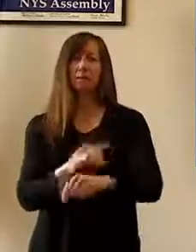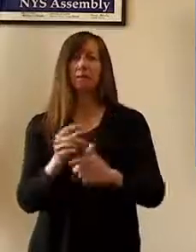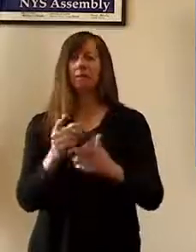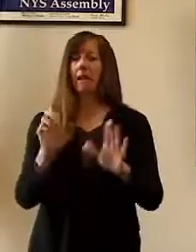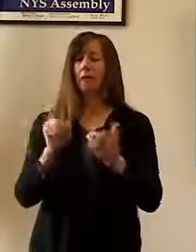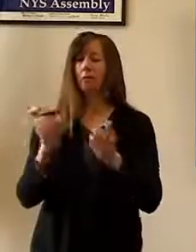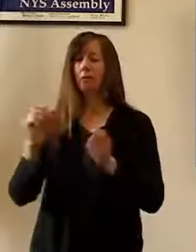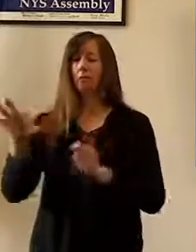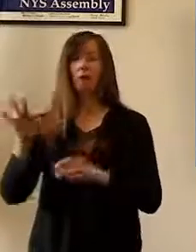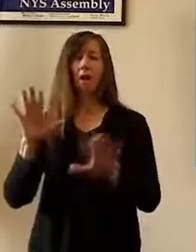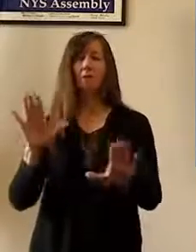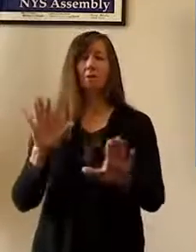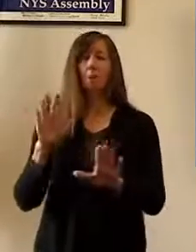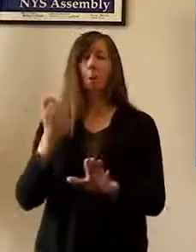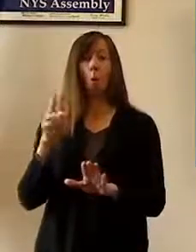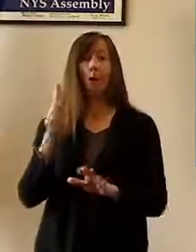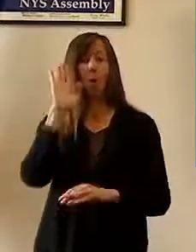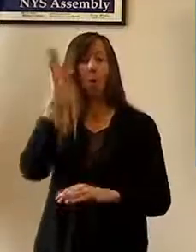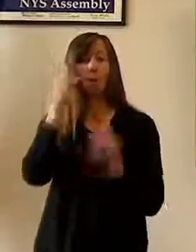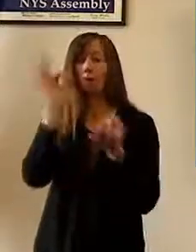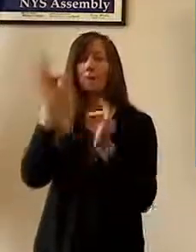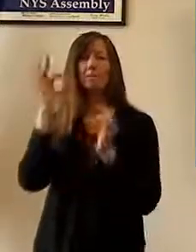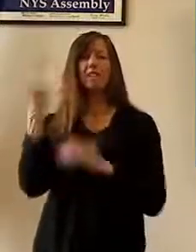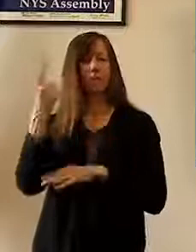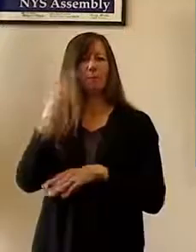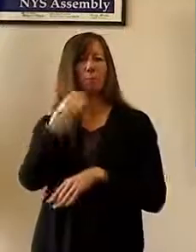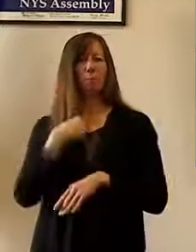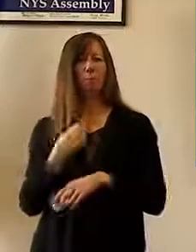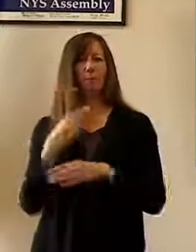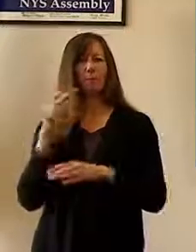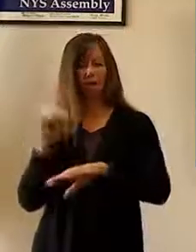get distracted. Somebody told me I was looking at my watch the other day, and it was bad.